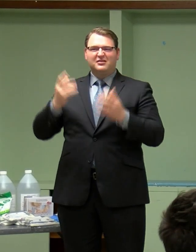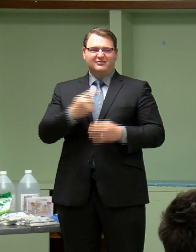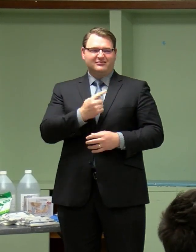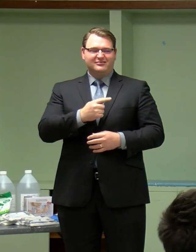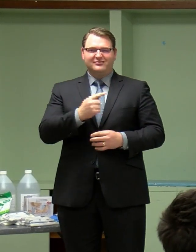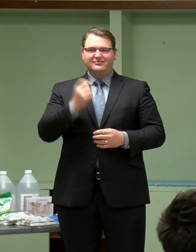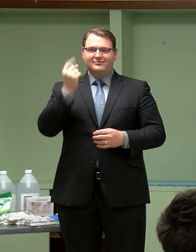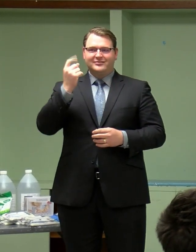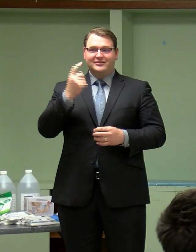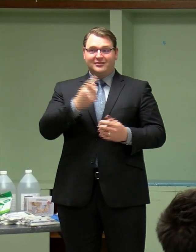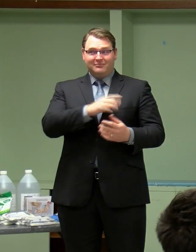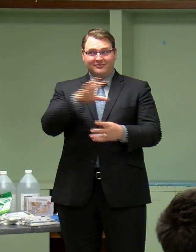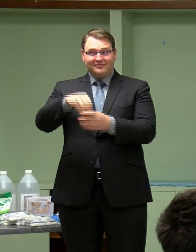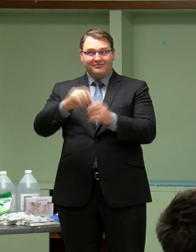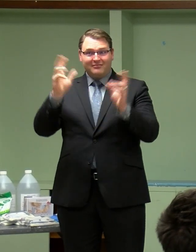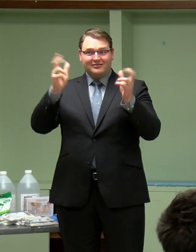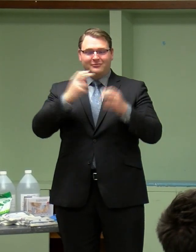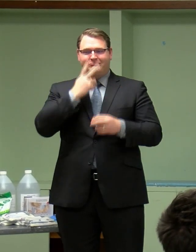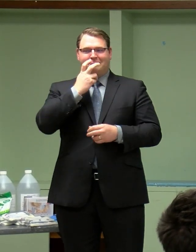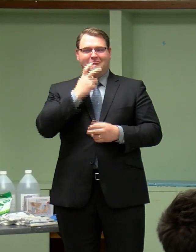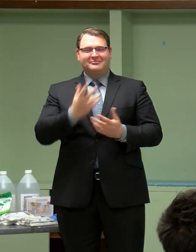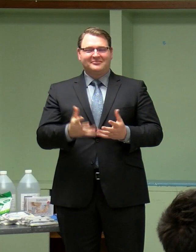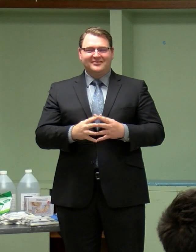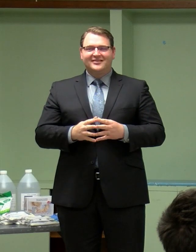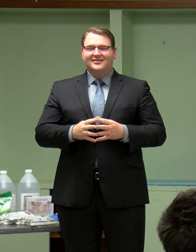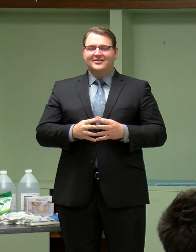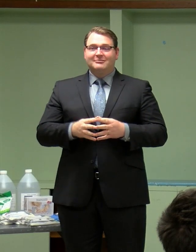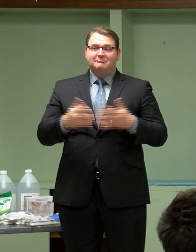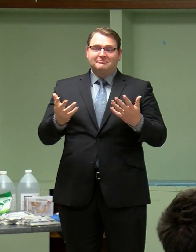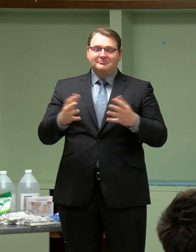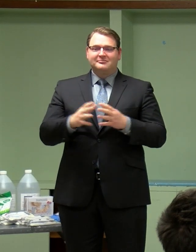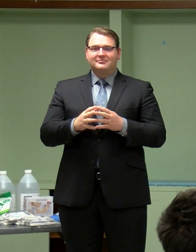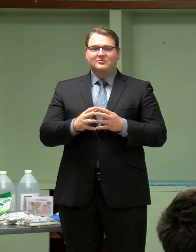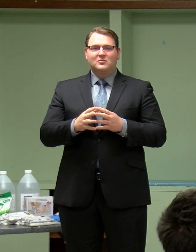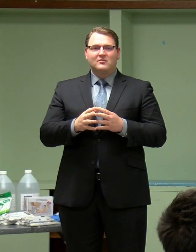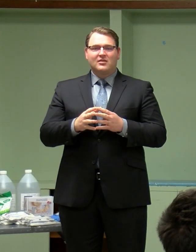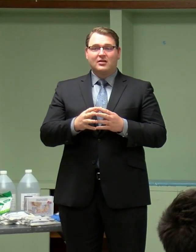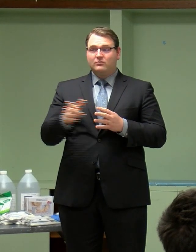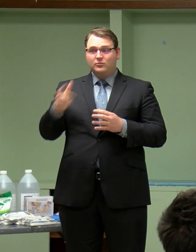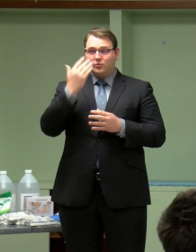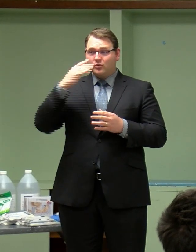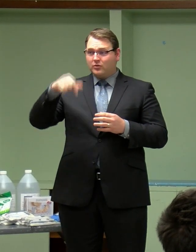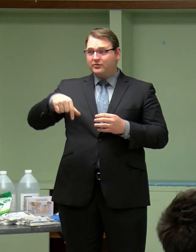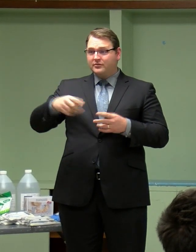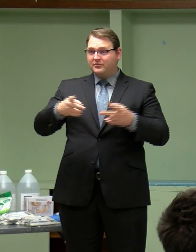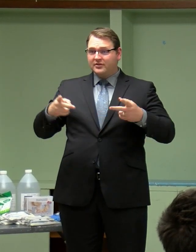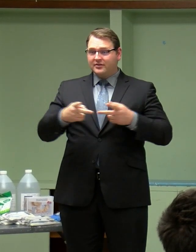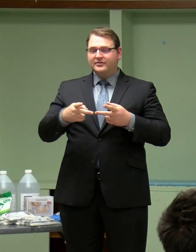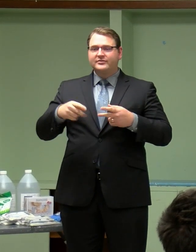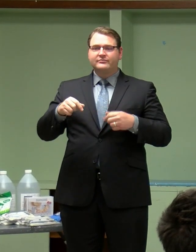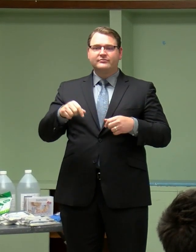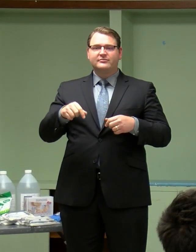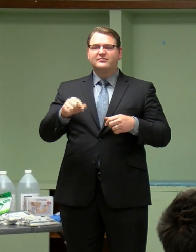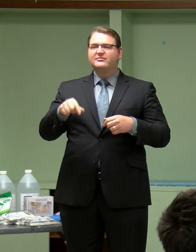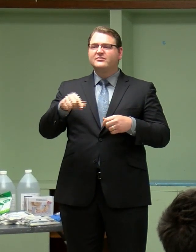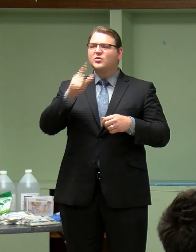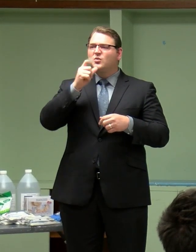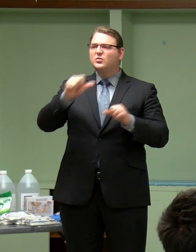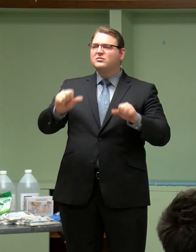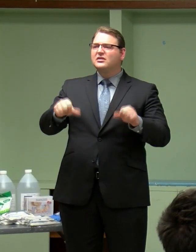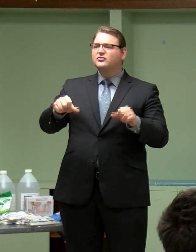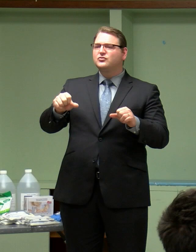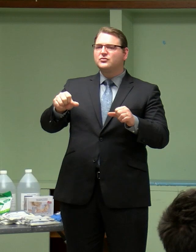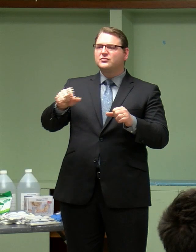know about all of that. But if you're not familiar with the center, it's a place where professional and potential NBA